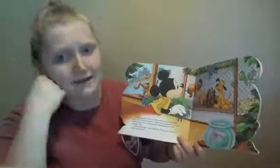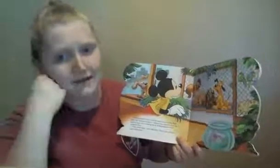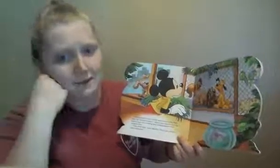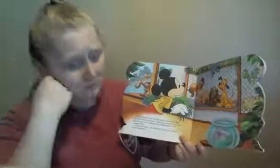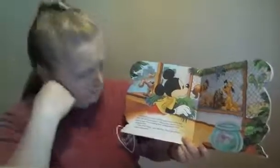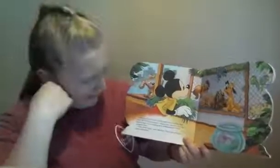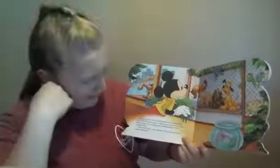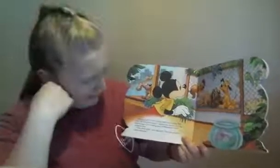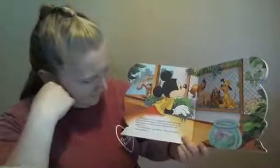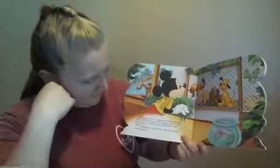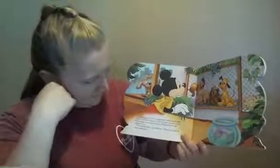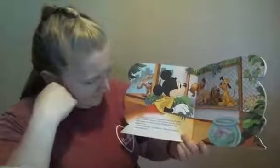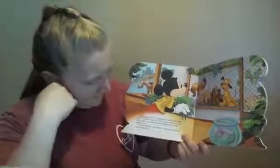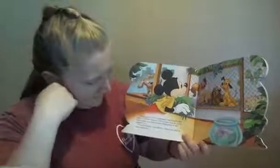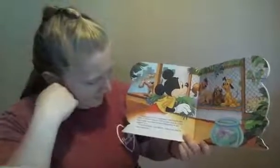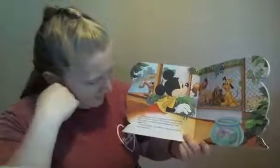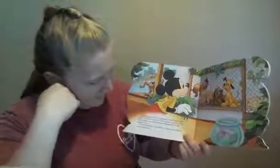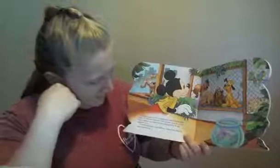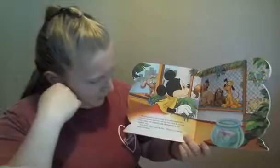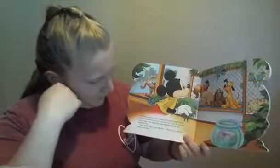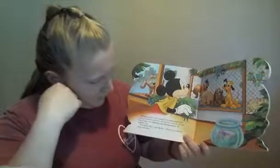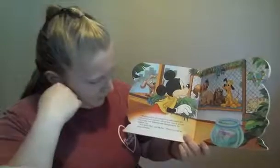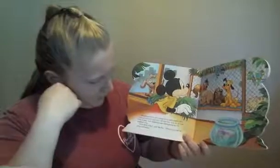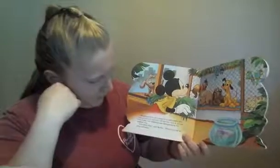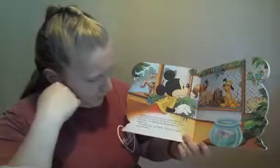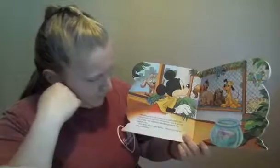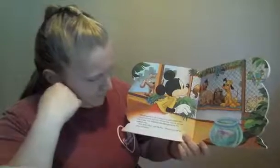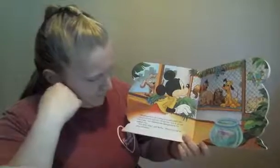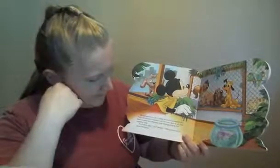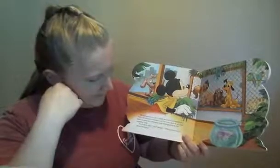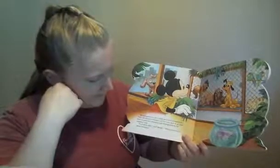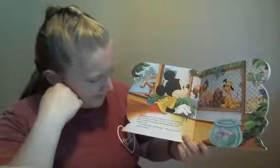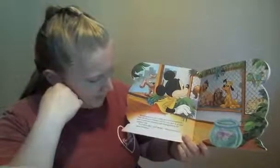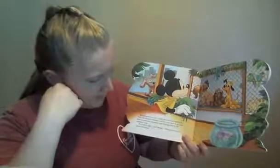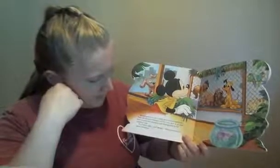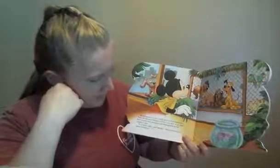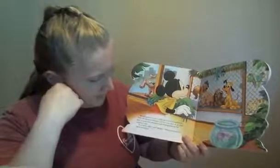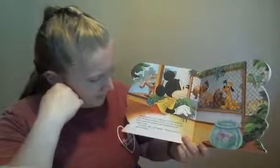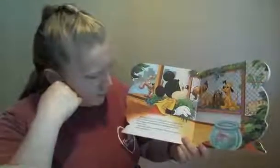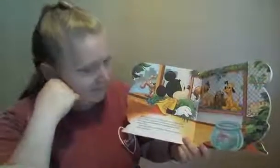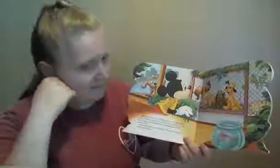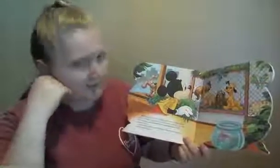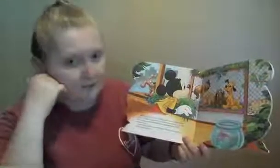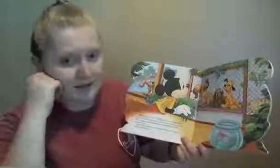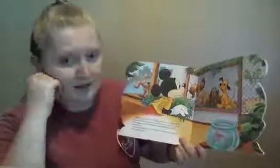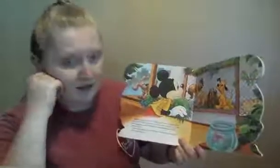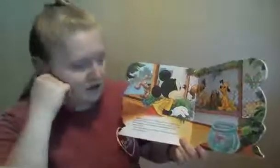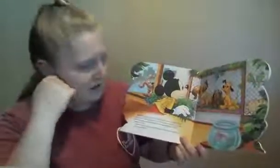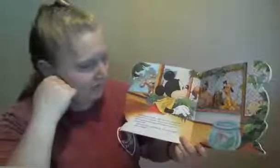saddest way. Poor little fella, said Mickey. What you need is some attention.